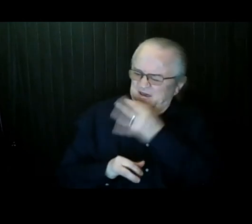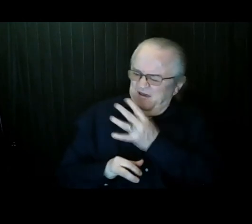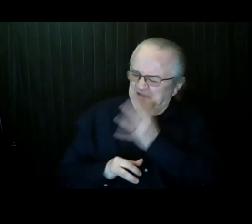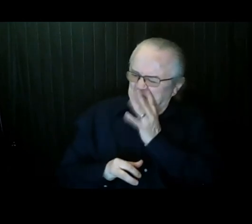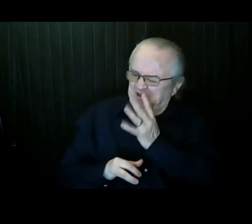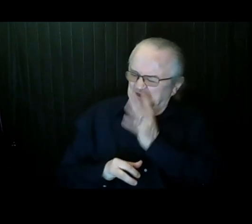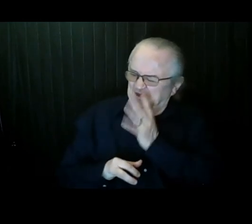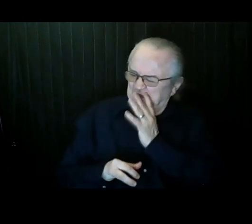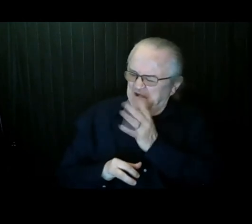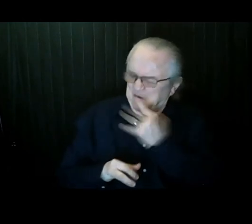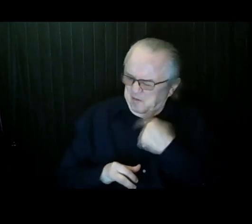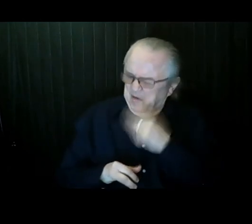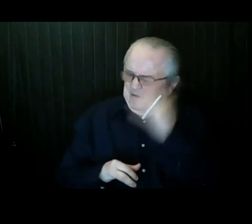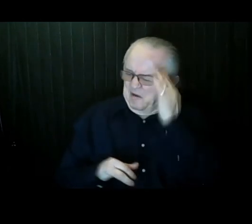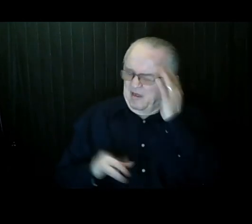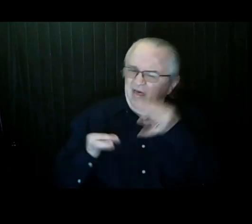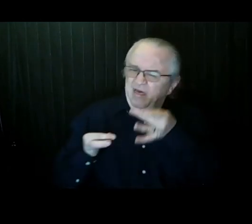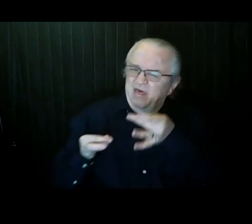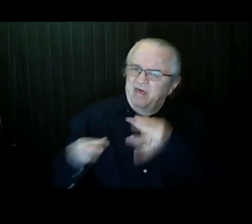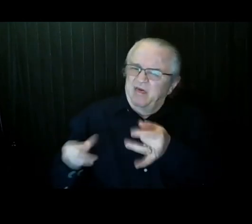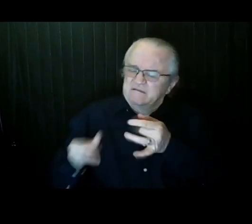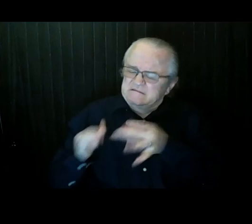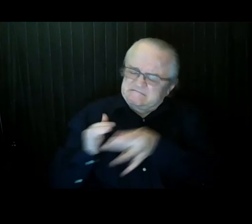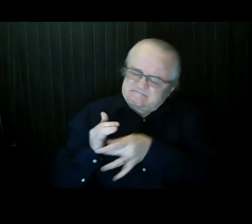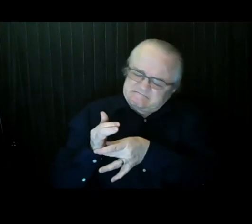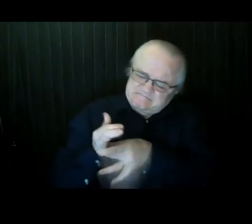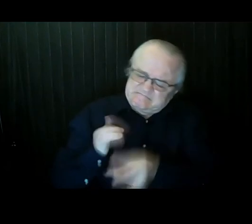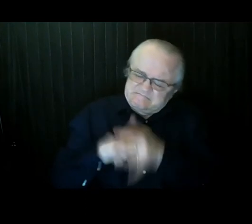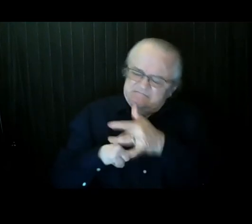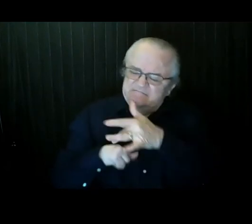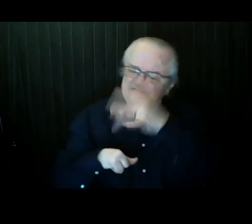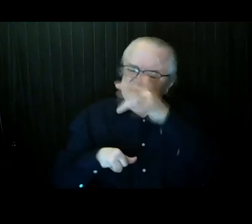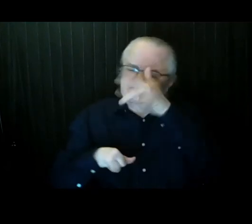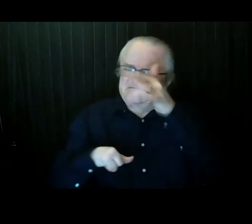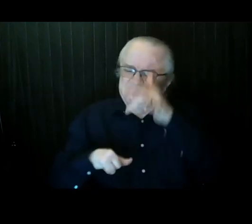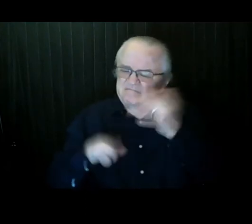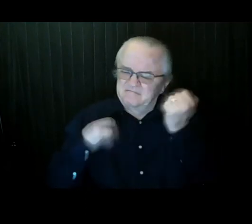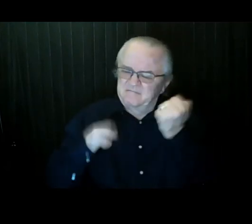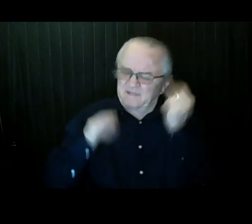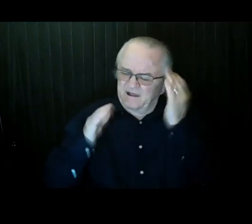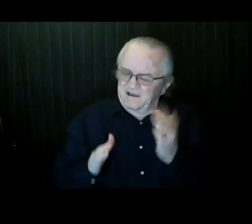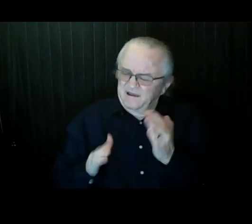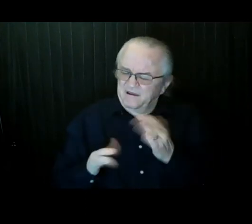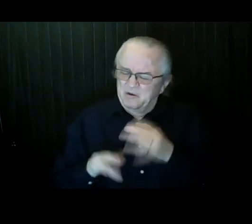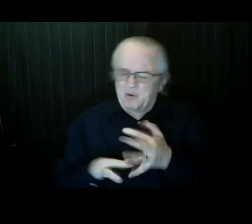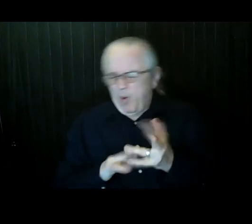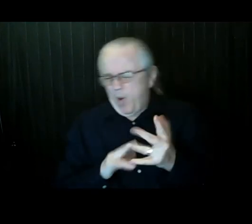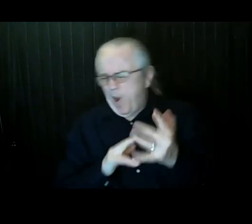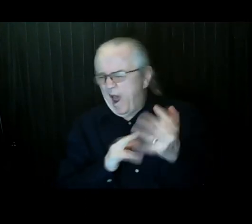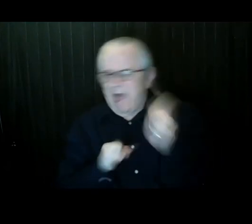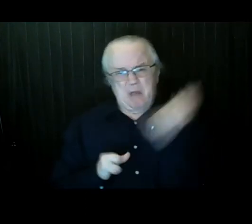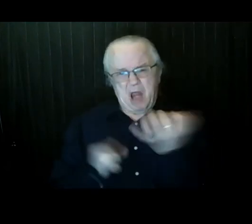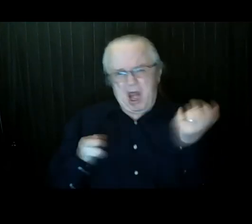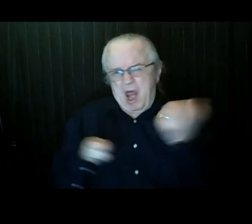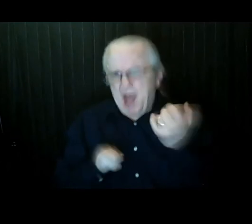fine mandolin players. They're playing these, they're playing the best bluegrass songs, the fastest bluegrass song, burning up the neck with these